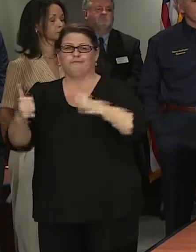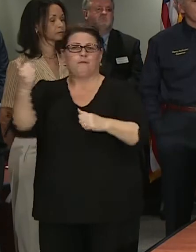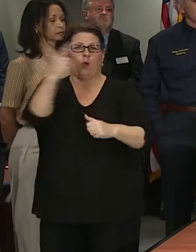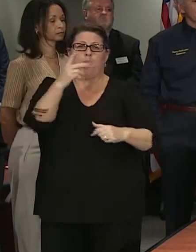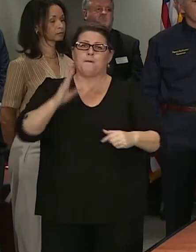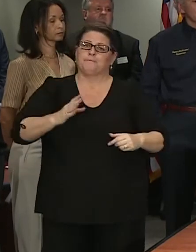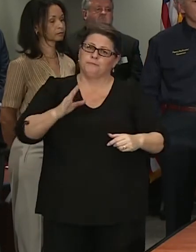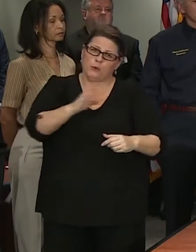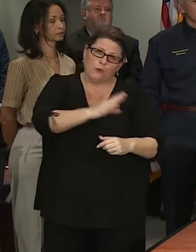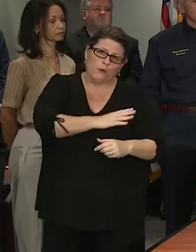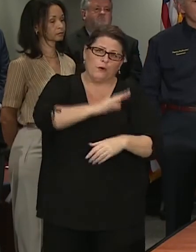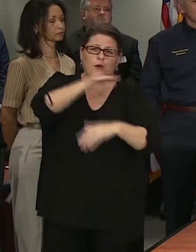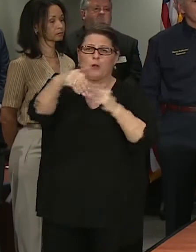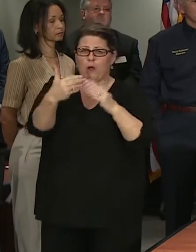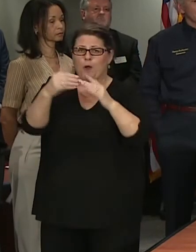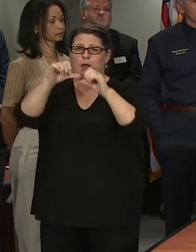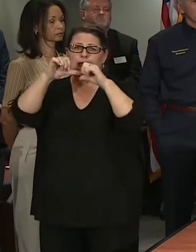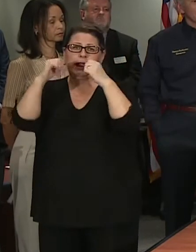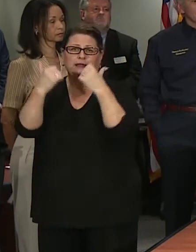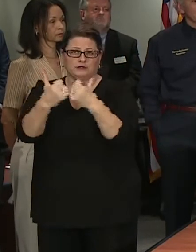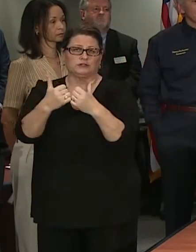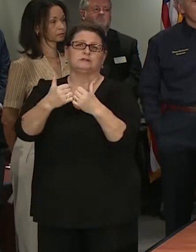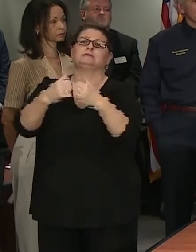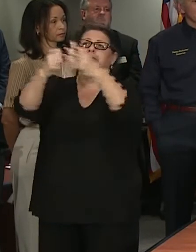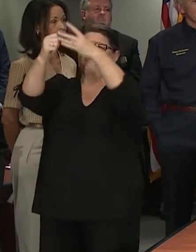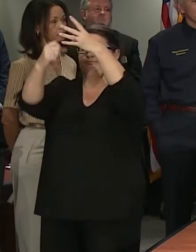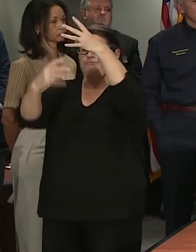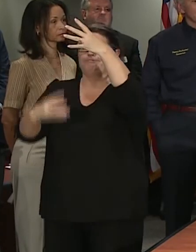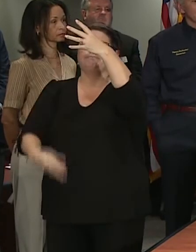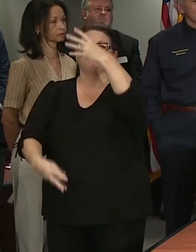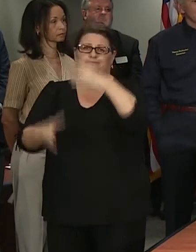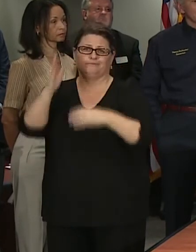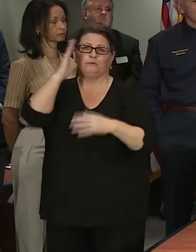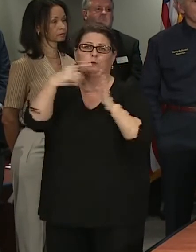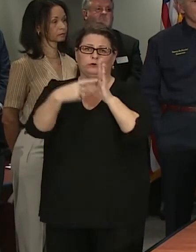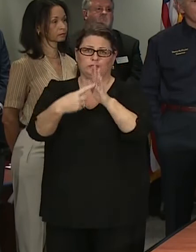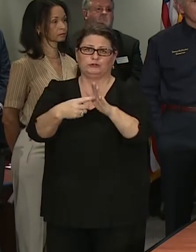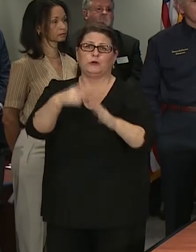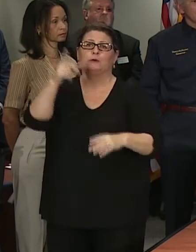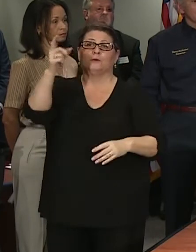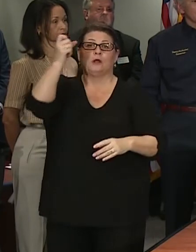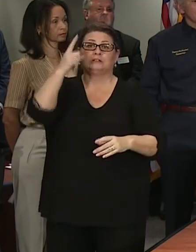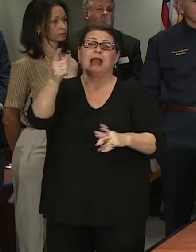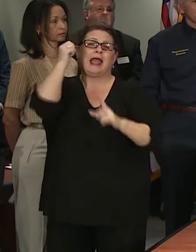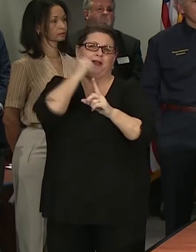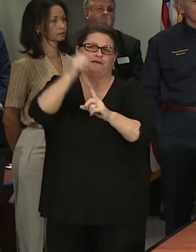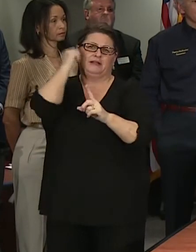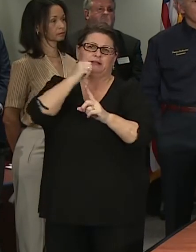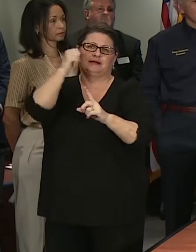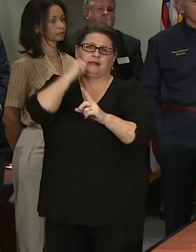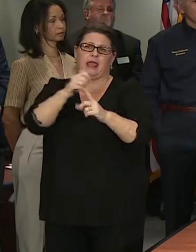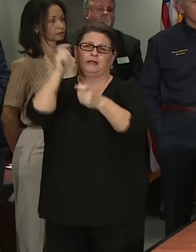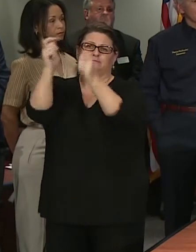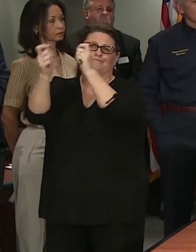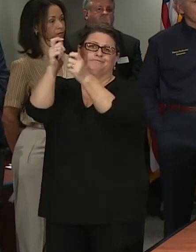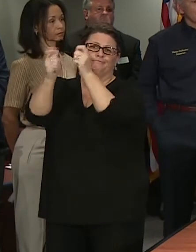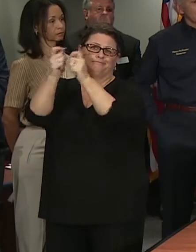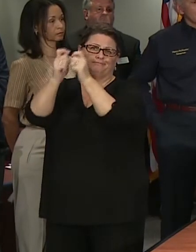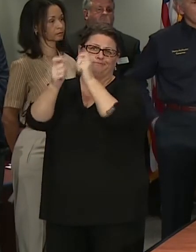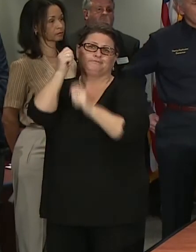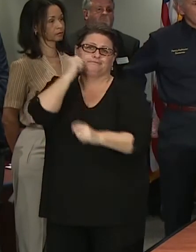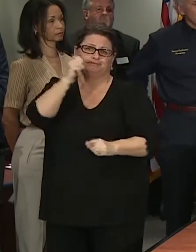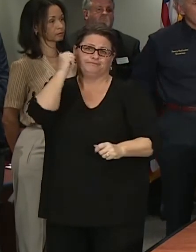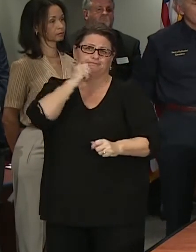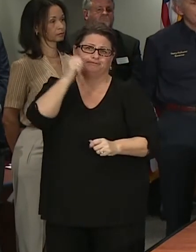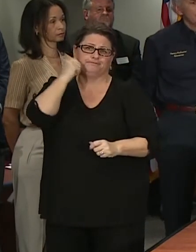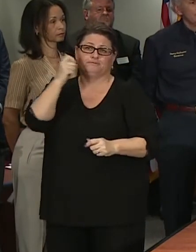the agency to help with this pandemic. That link is updated every day as new measures